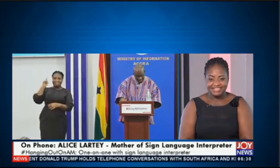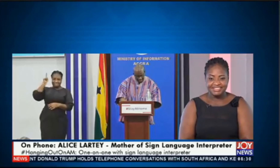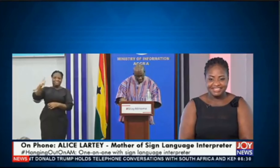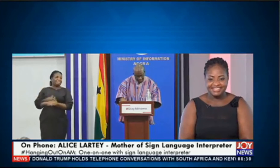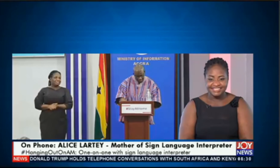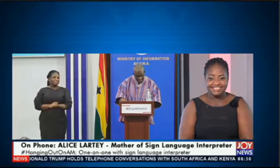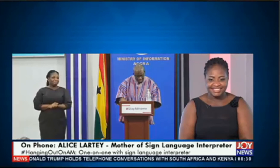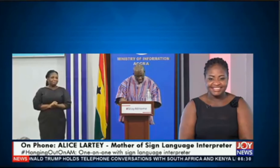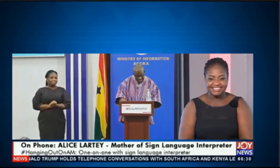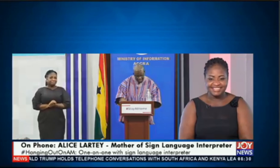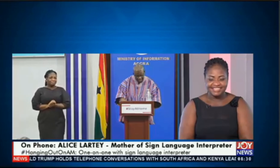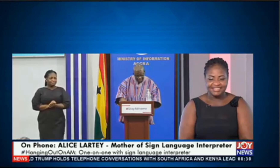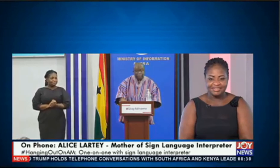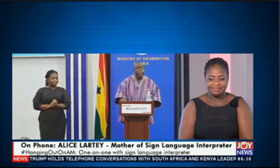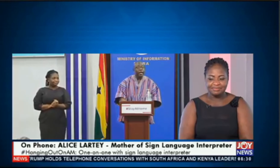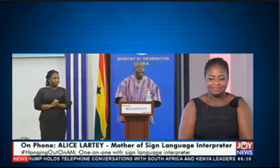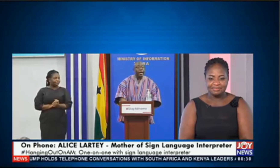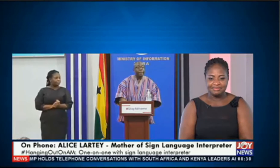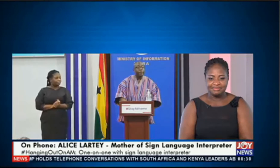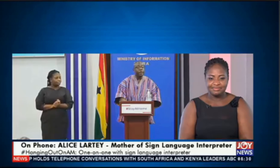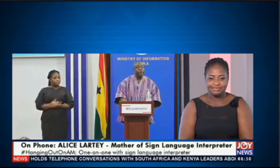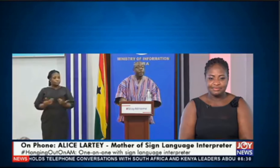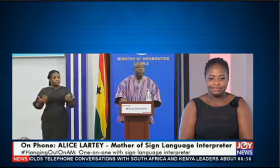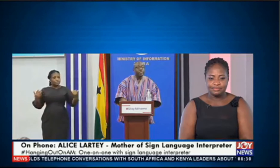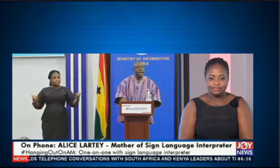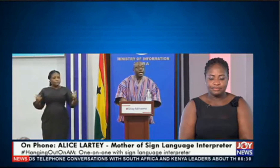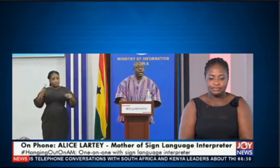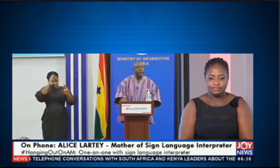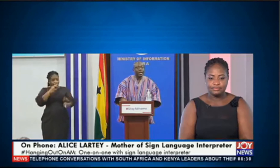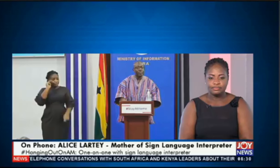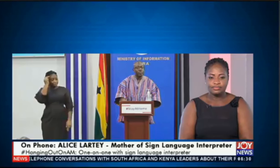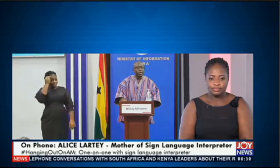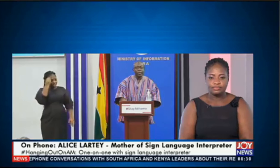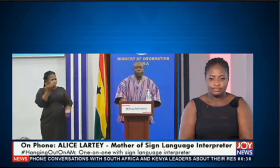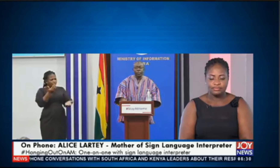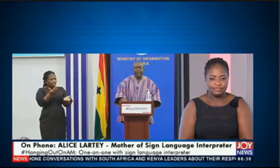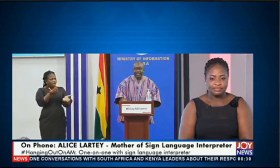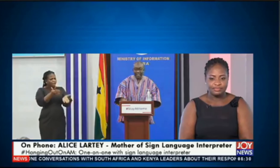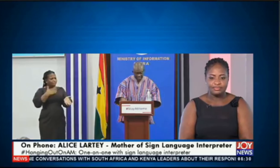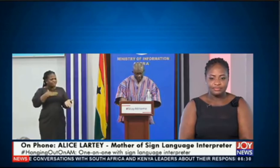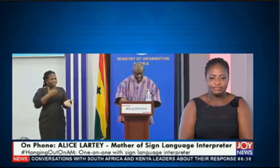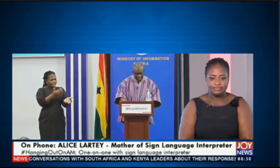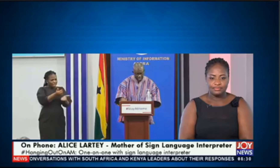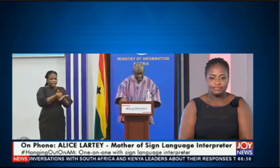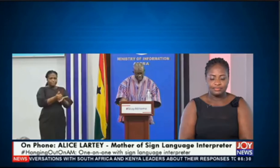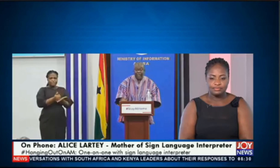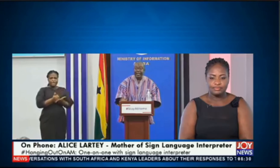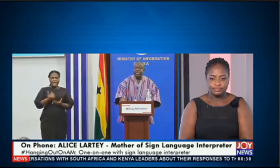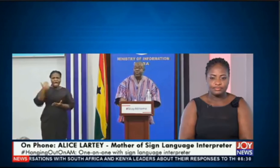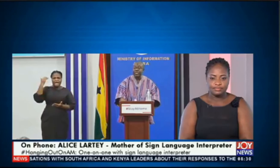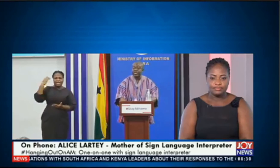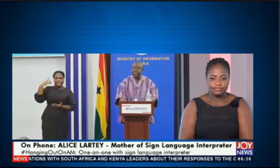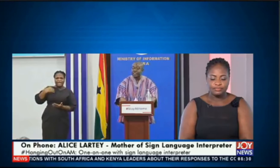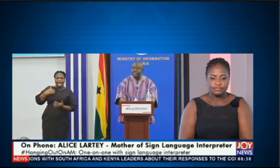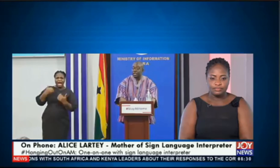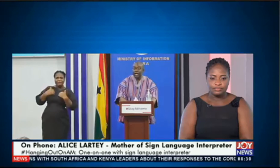sign language, but the most of all, humility. respect the elders,